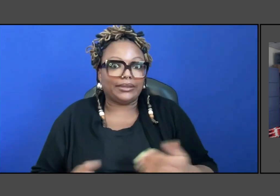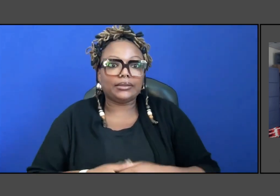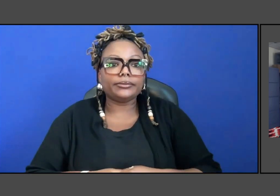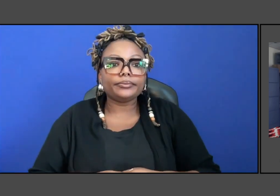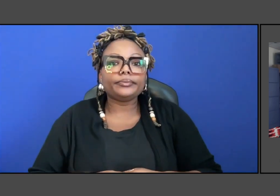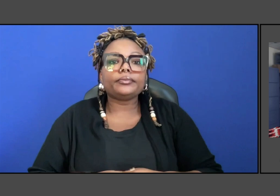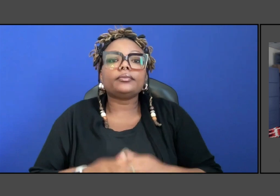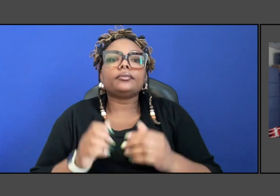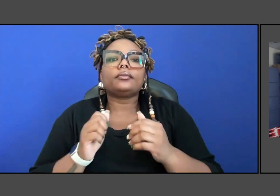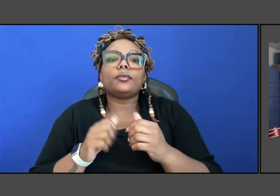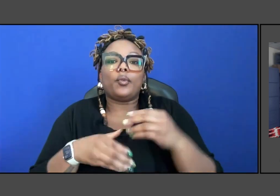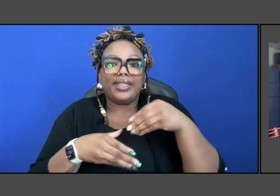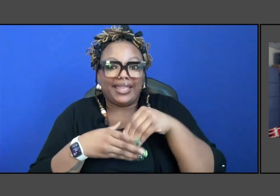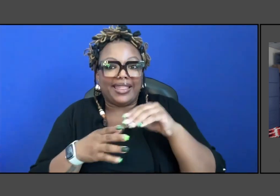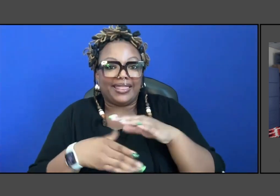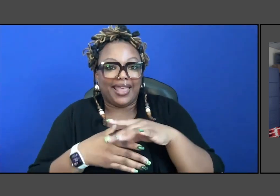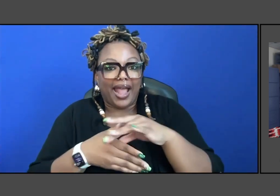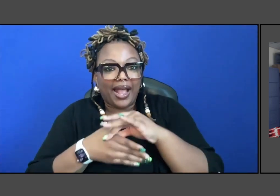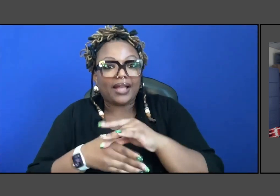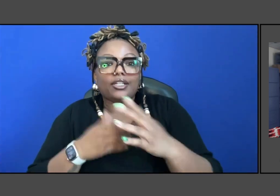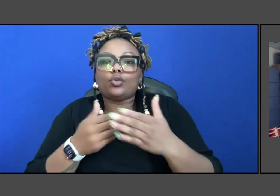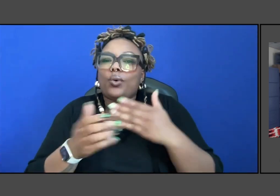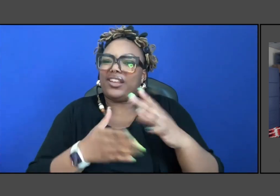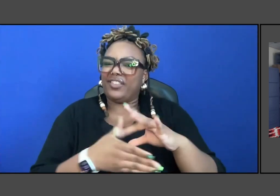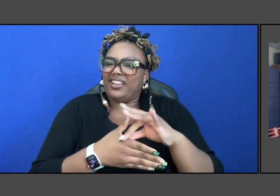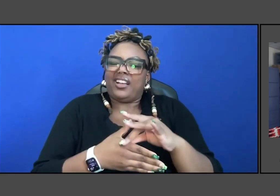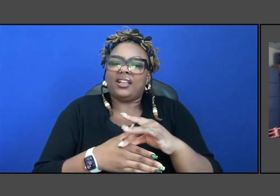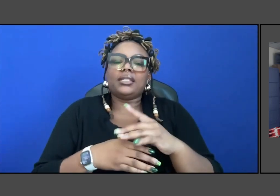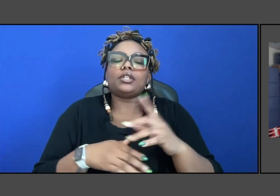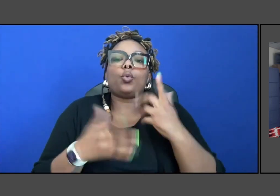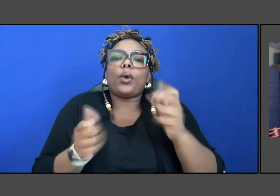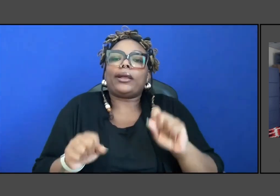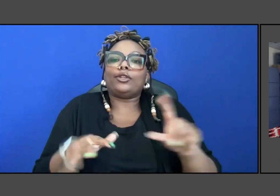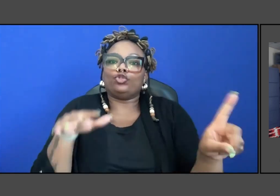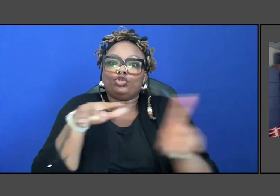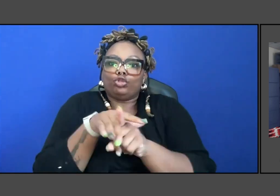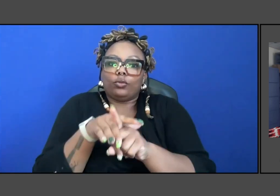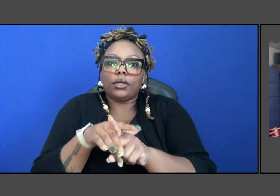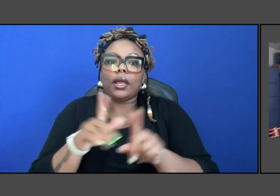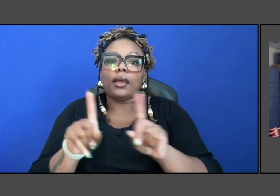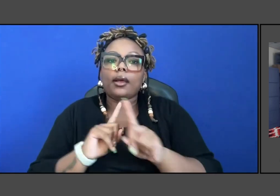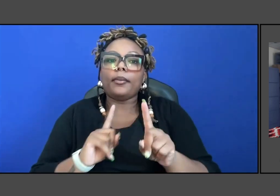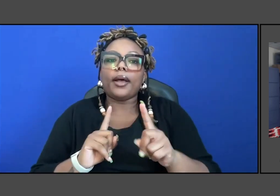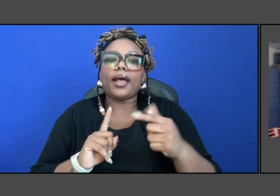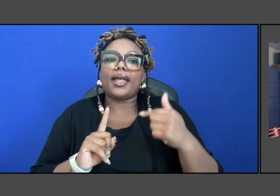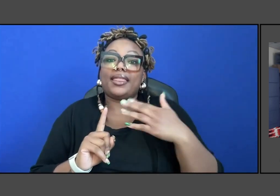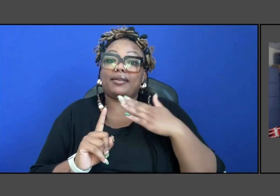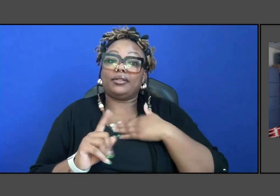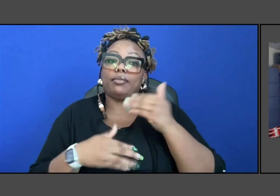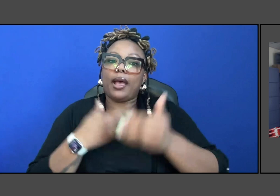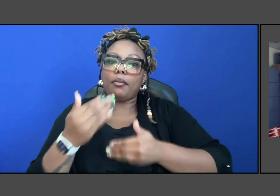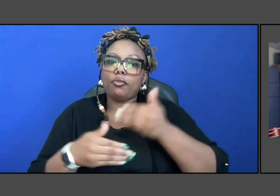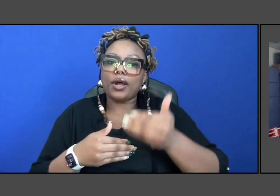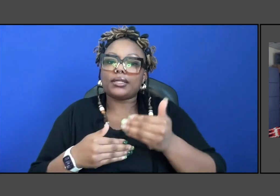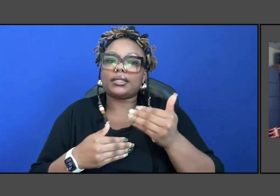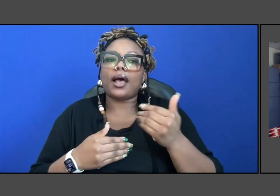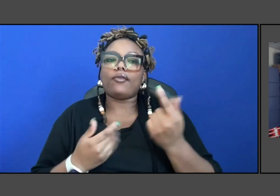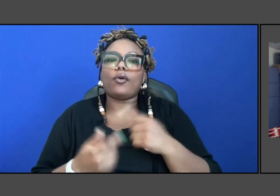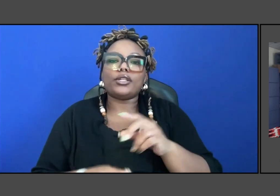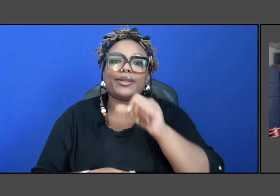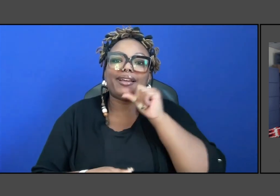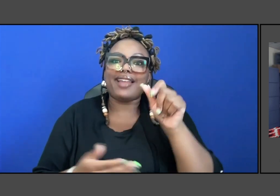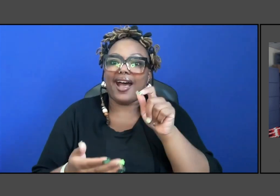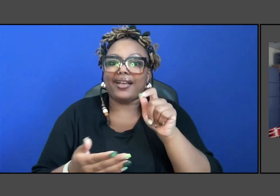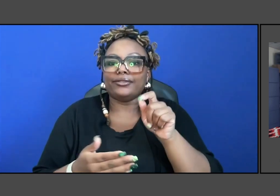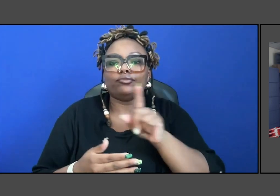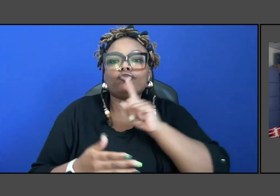that context, whatever our context is. So, I mean, I guess that was my process. I've always been a nonfiction writer. And so